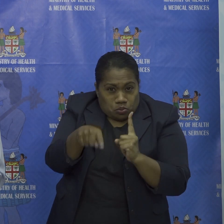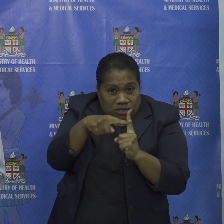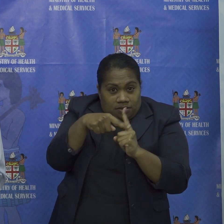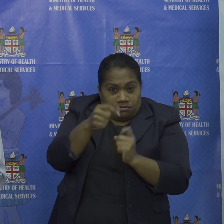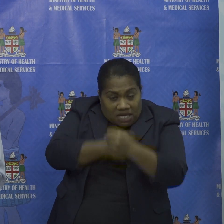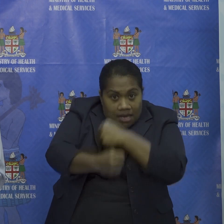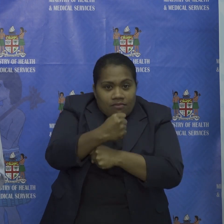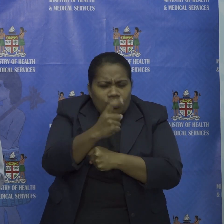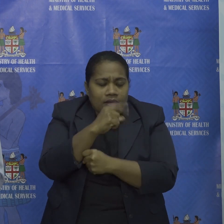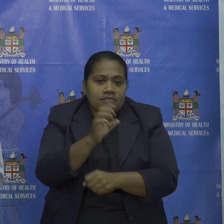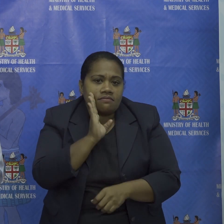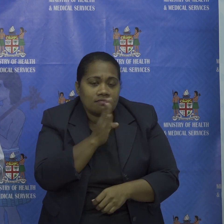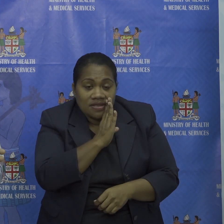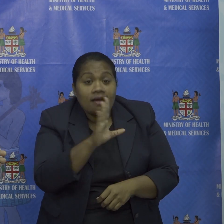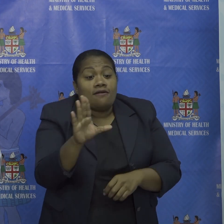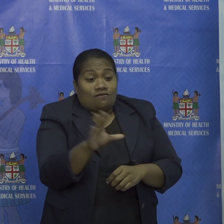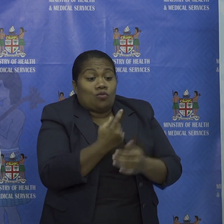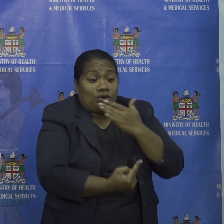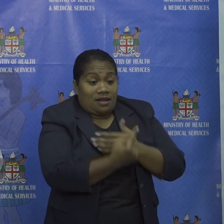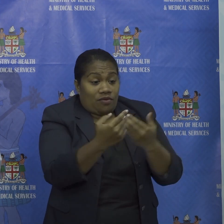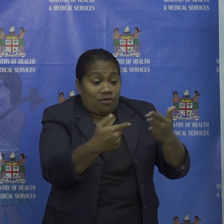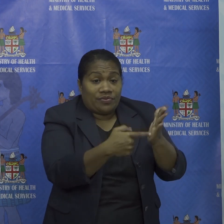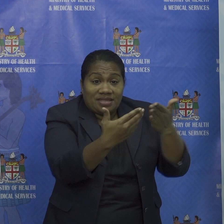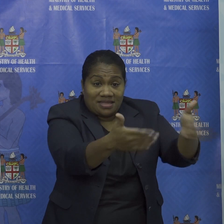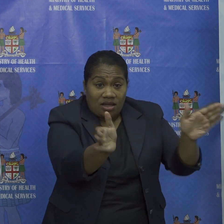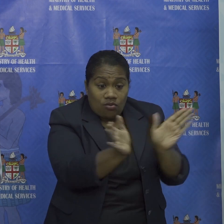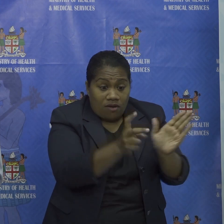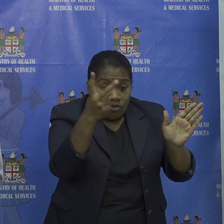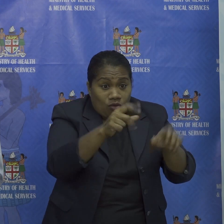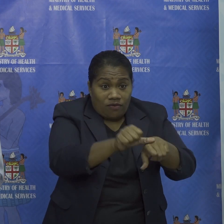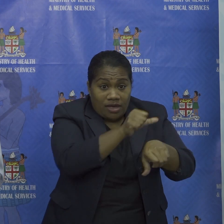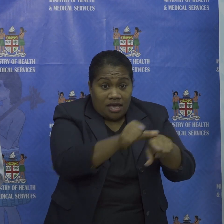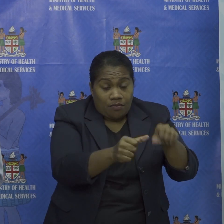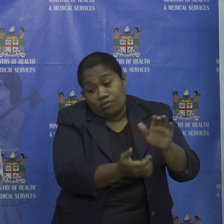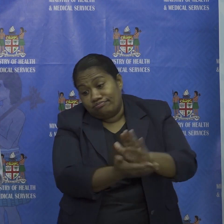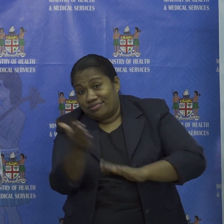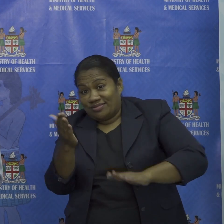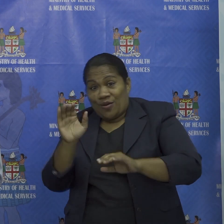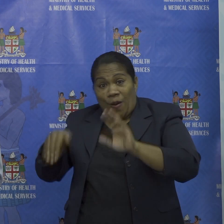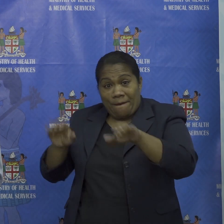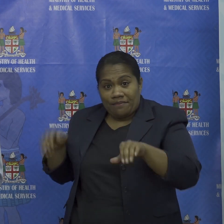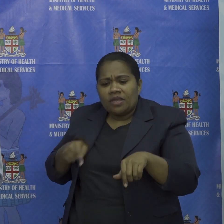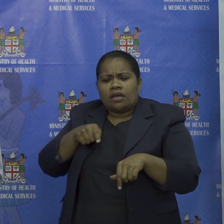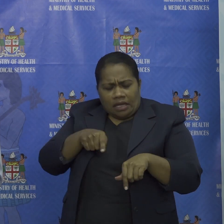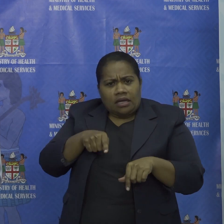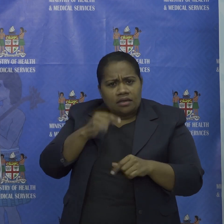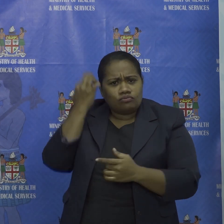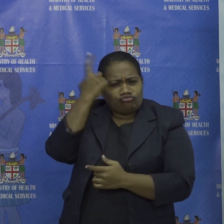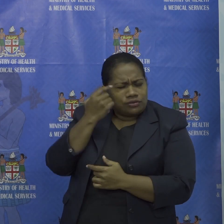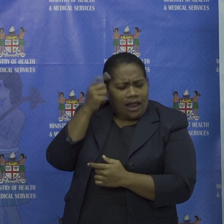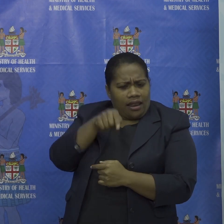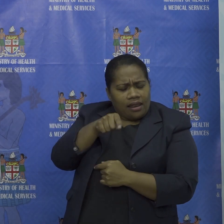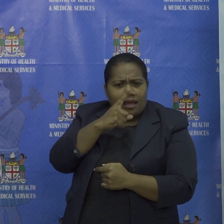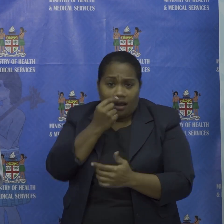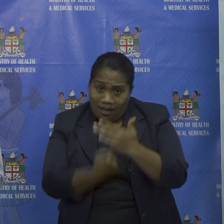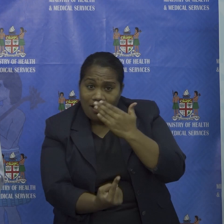In the case of those discharged from Tano from the 12th of April onwards, that's exactly what we were concerned might happen. One of these